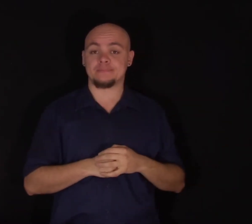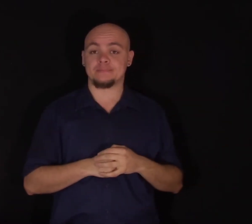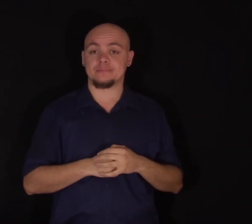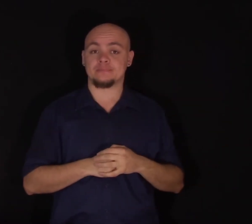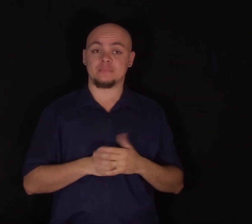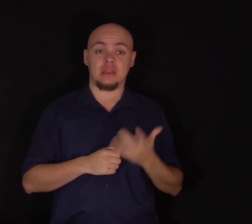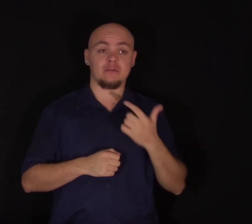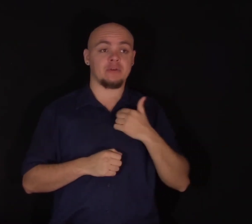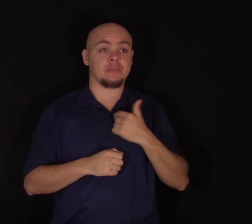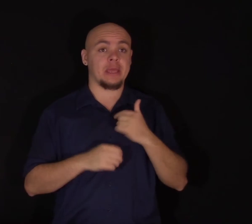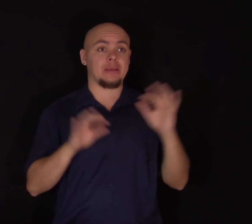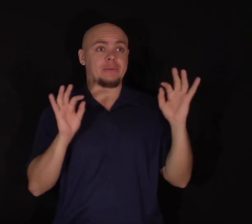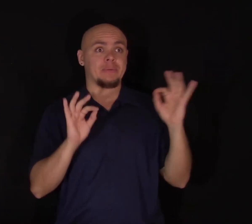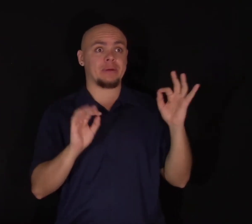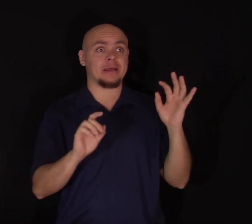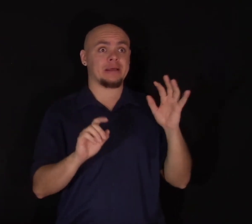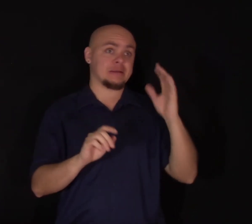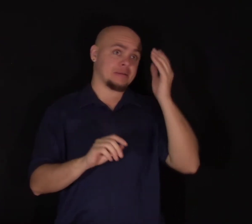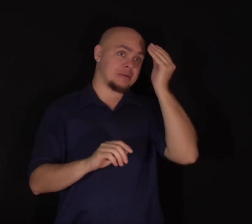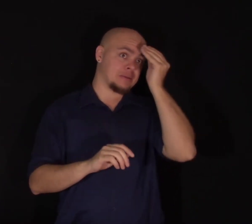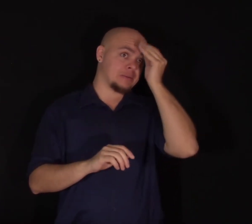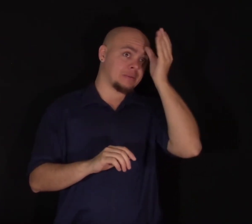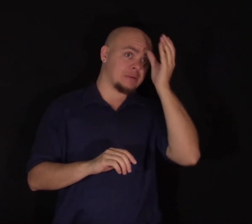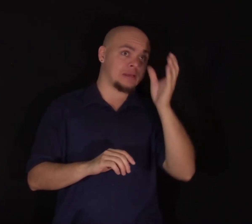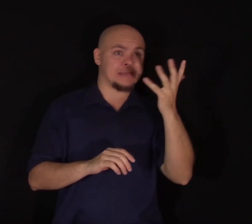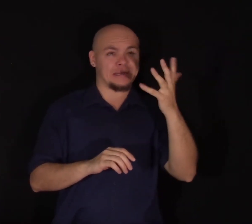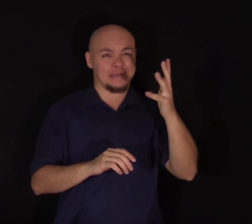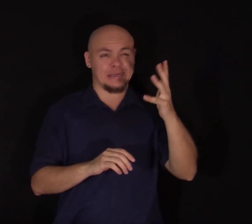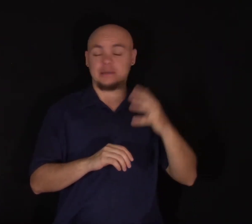layperson's perspective, here's what I've come to learn.